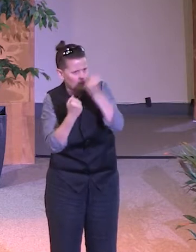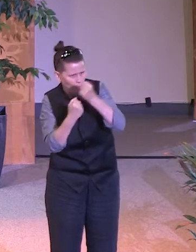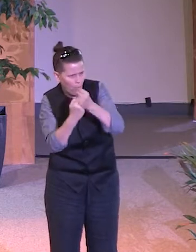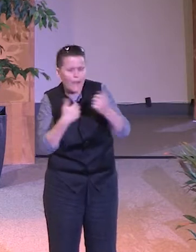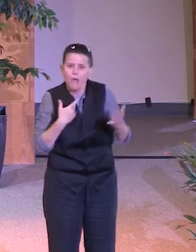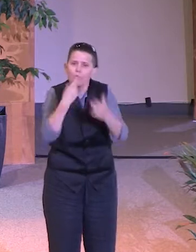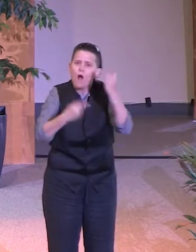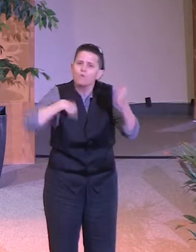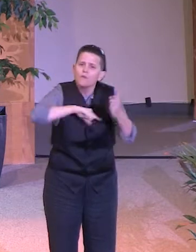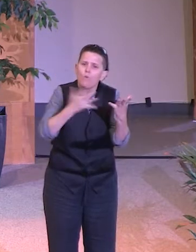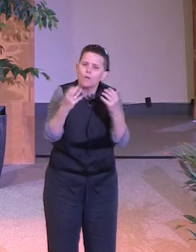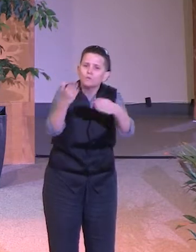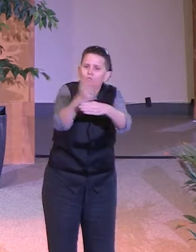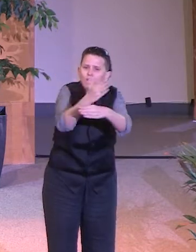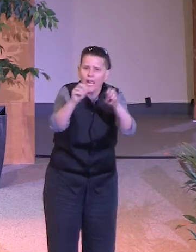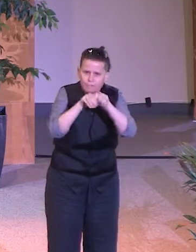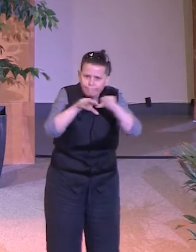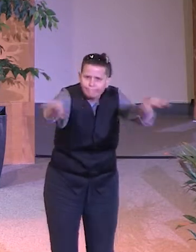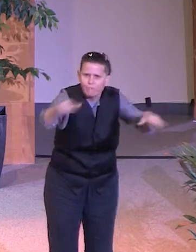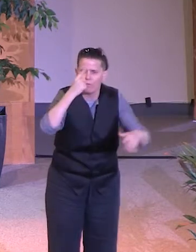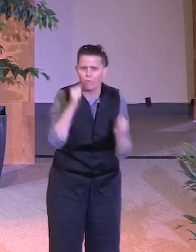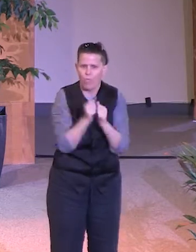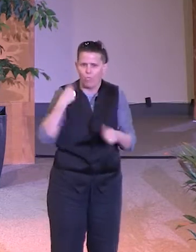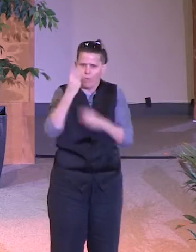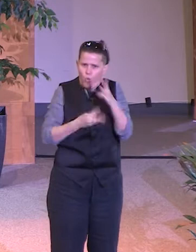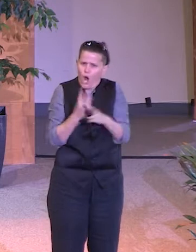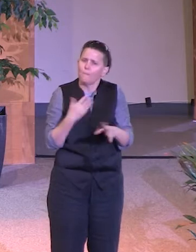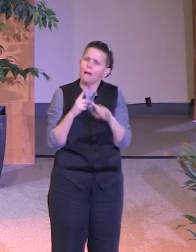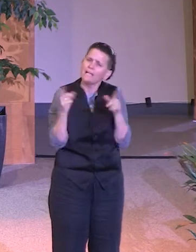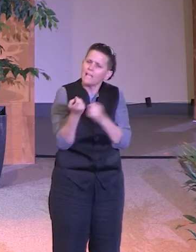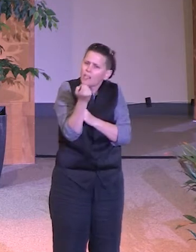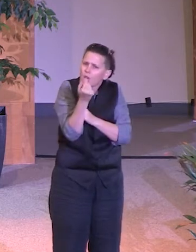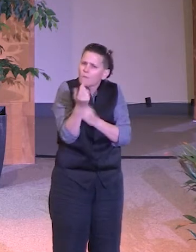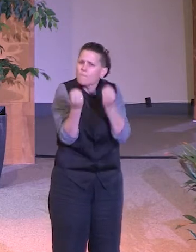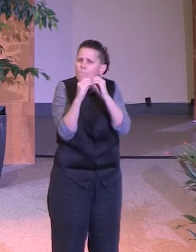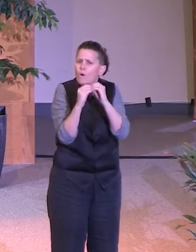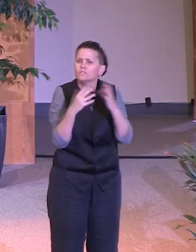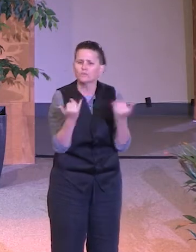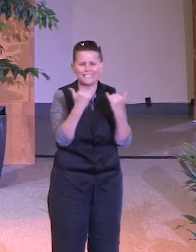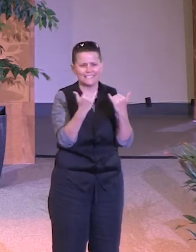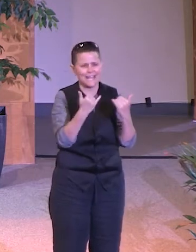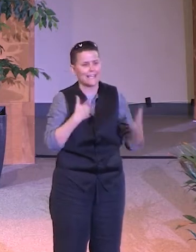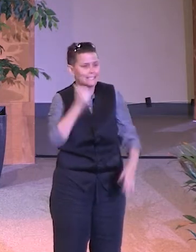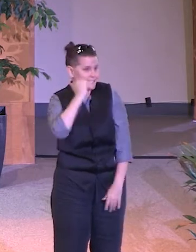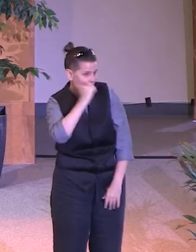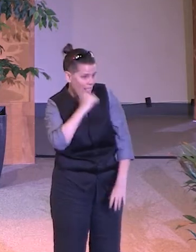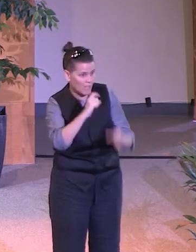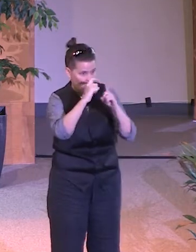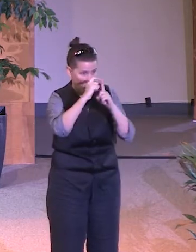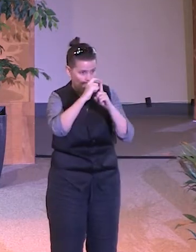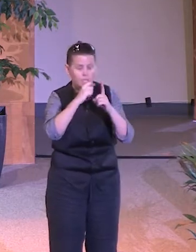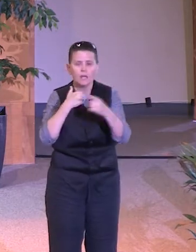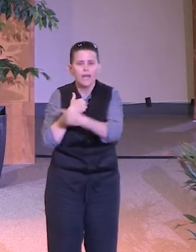put out in the world and how we're trying to change the world, but it's a little bit more than that. And today's Daily Word, and if you're not aware, the Daily Word